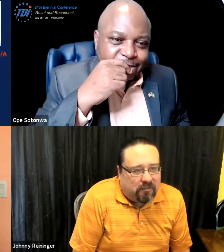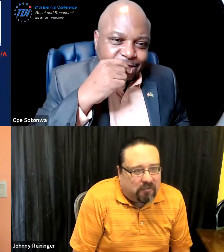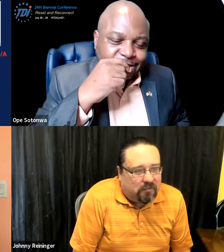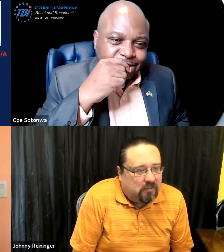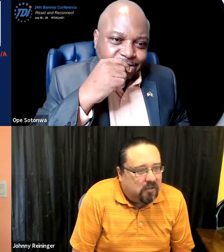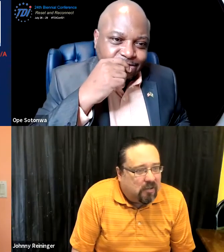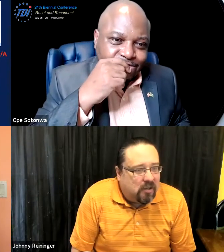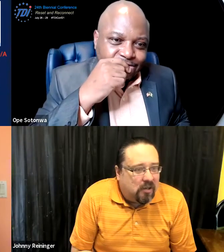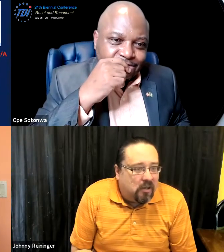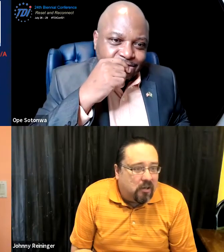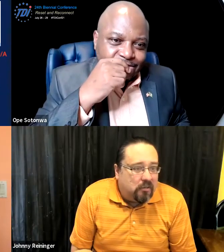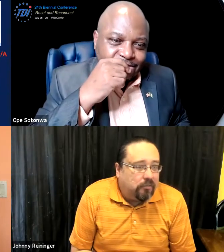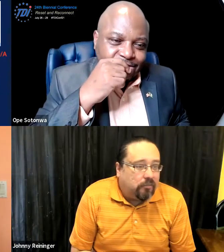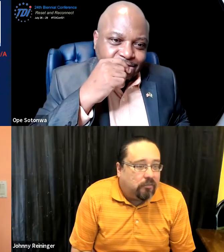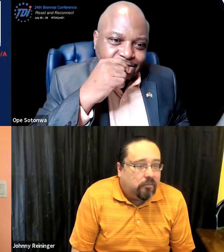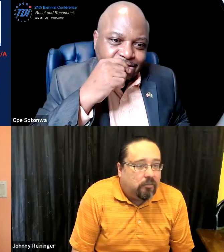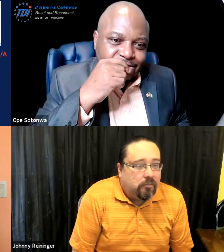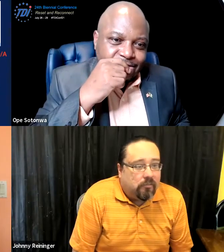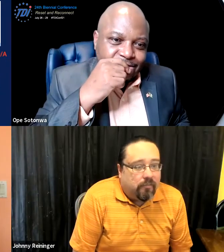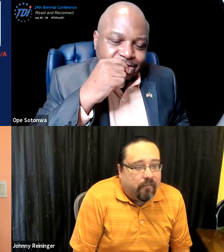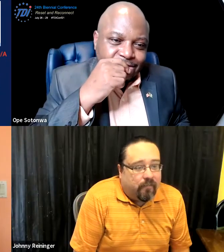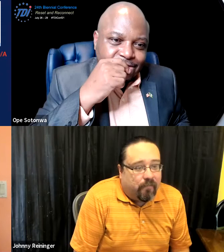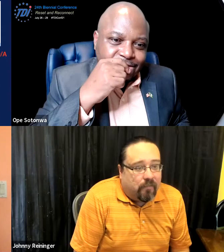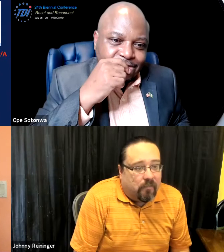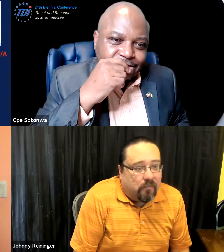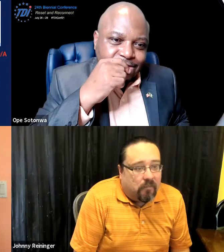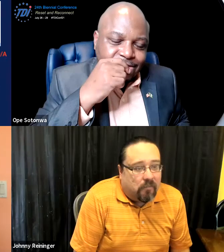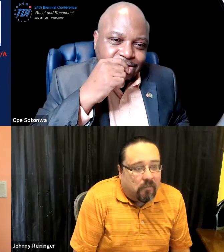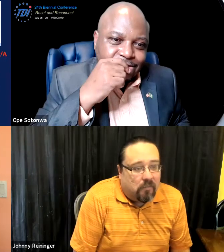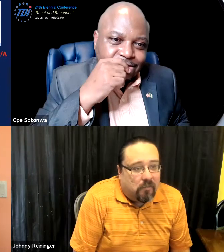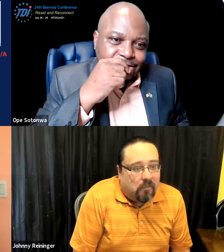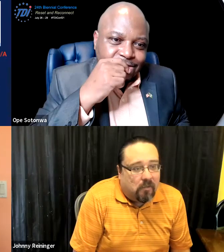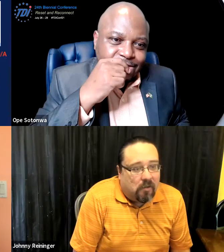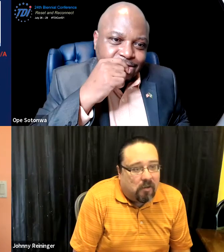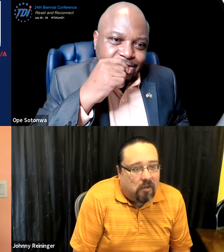need to take. Thank you. Rogelio, do you want to add something?